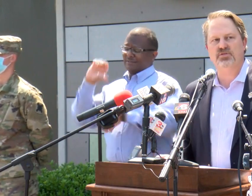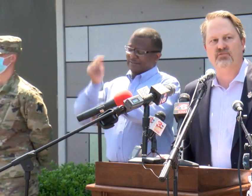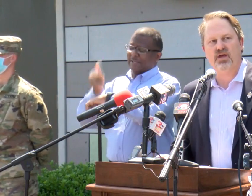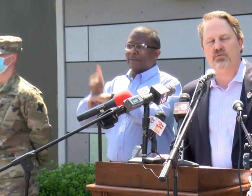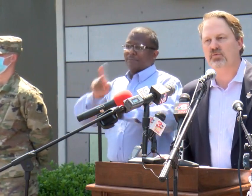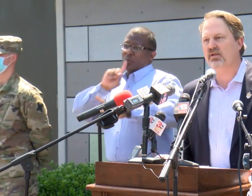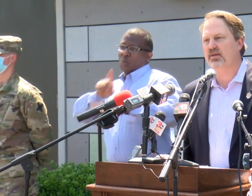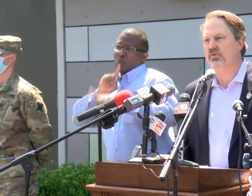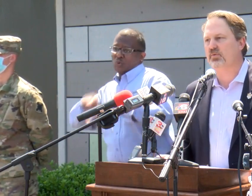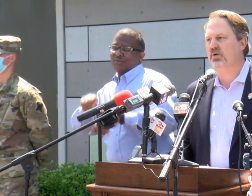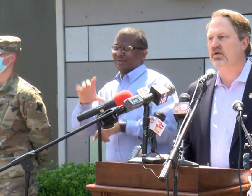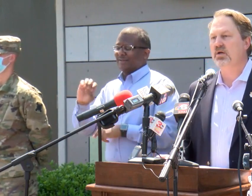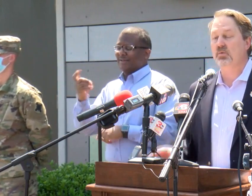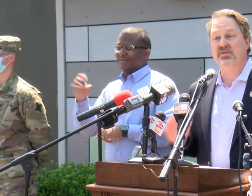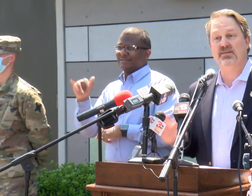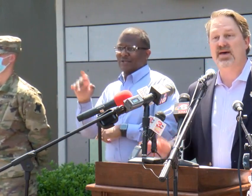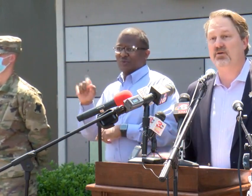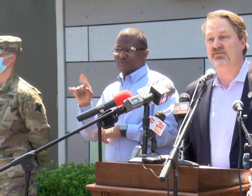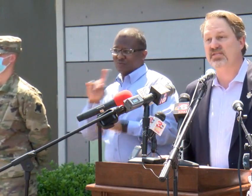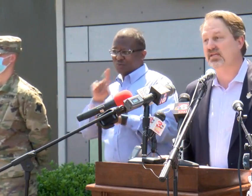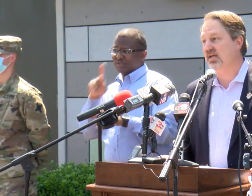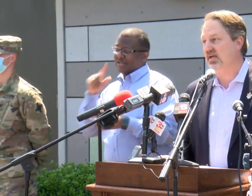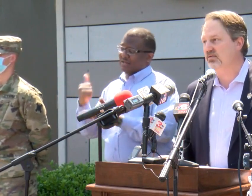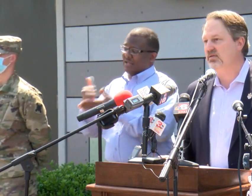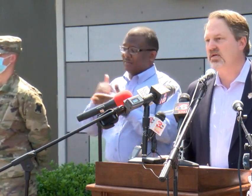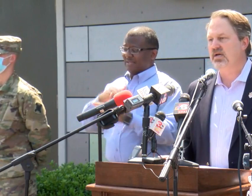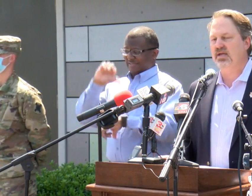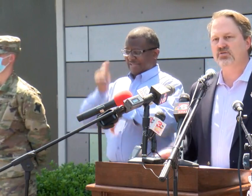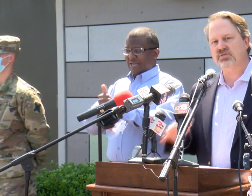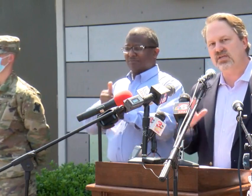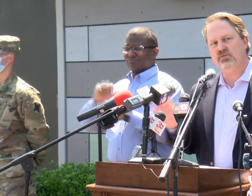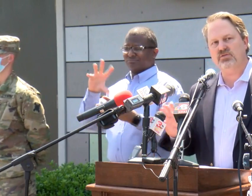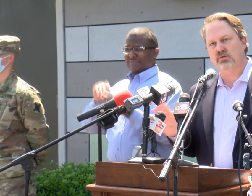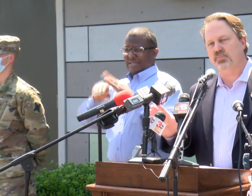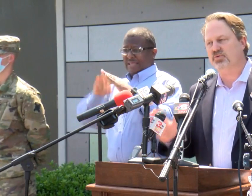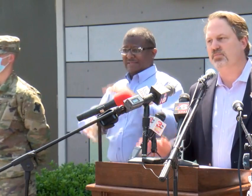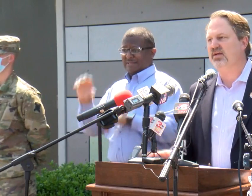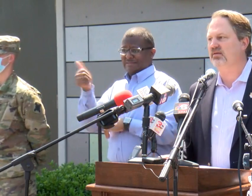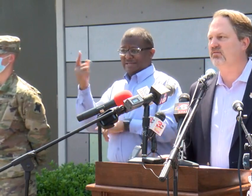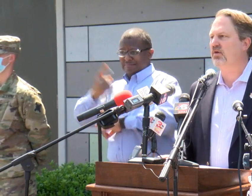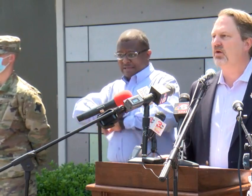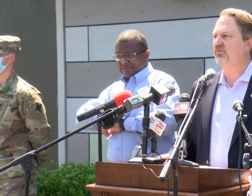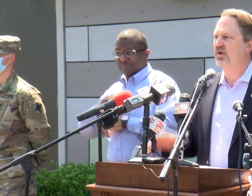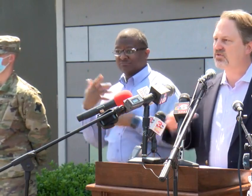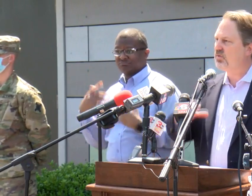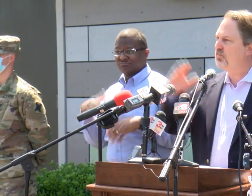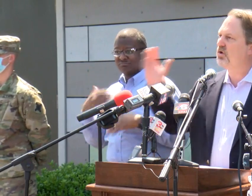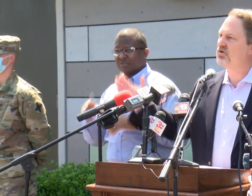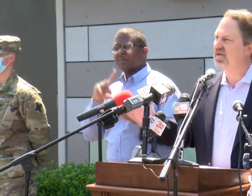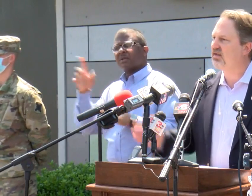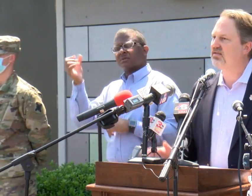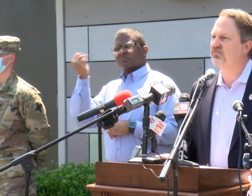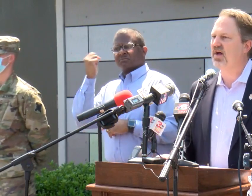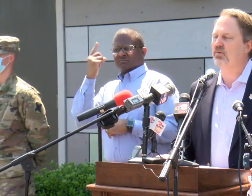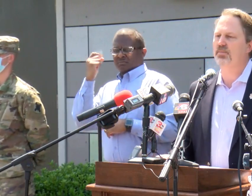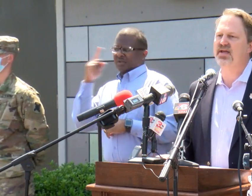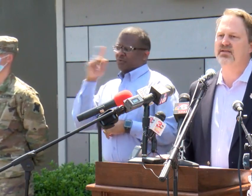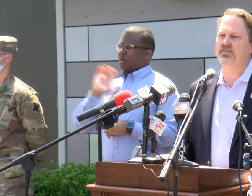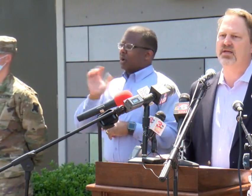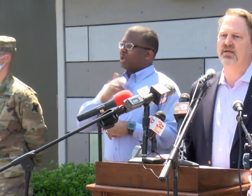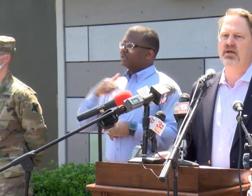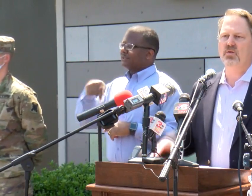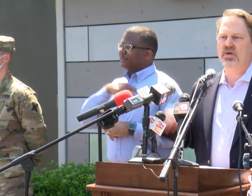this Emerging Viral Threat Laboratory within a matter of 10 days. And just to give you some perspective, for us to emerge out of this